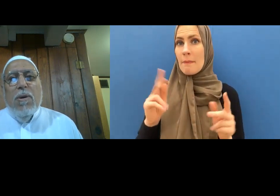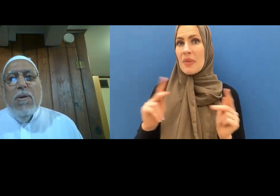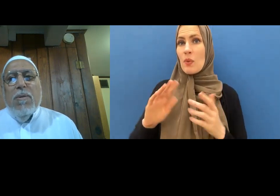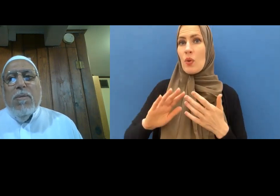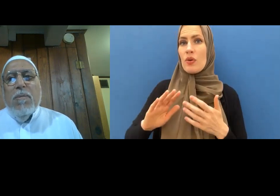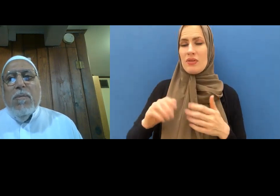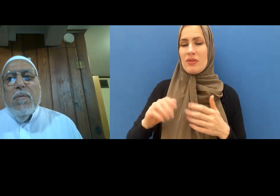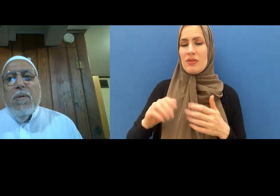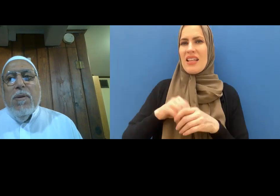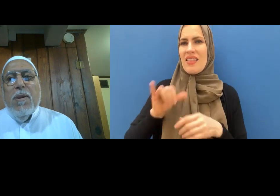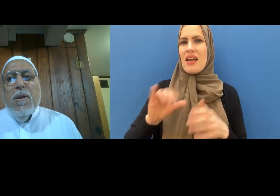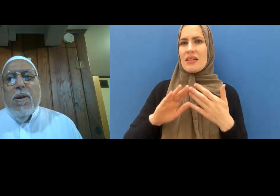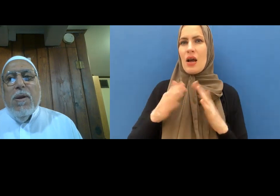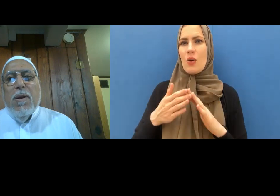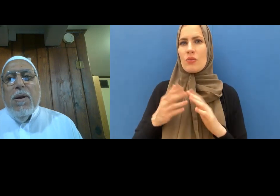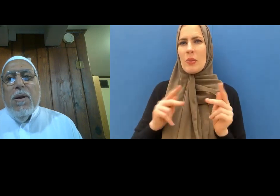town.